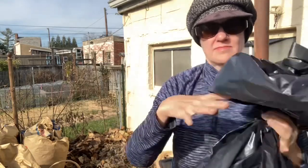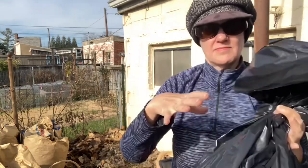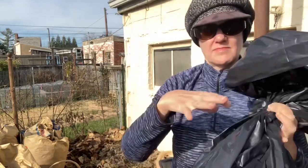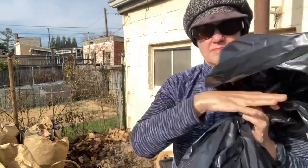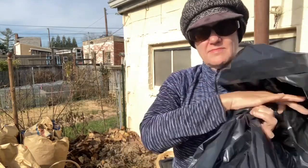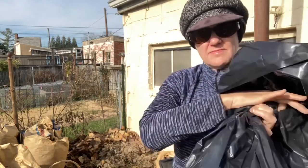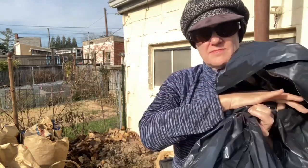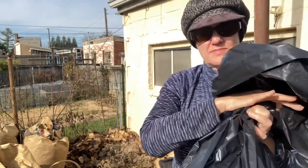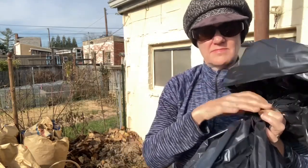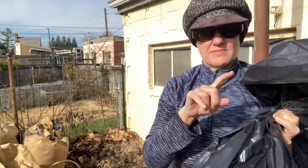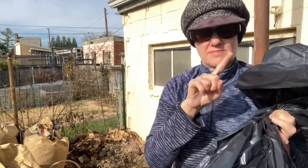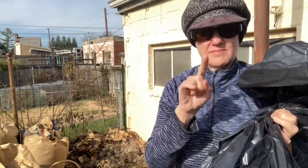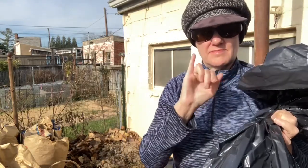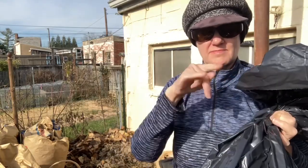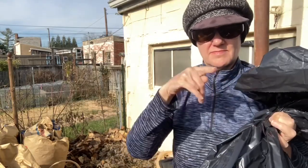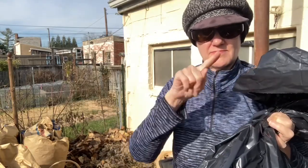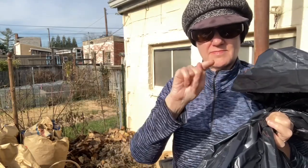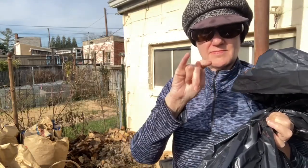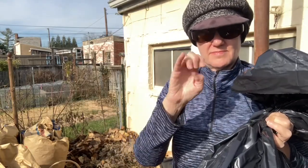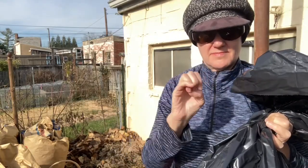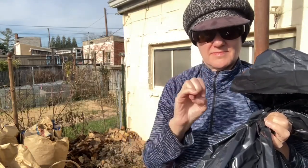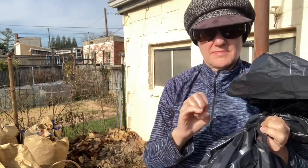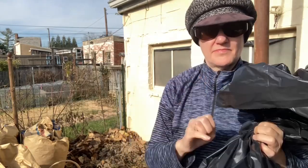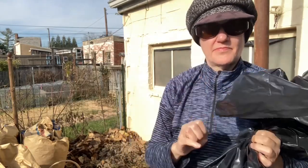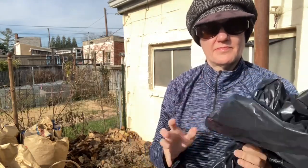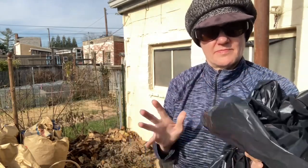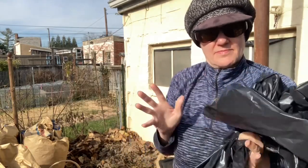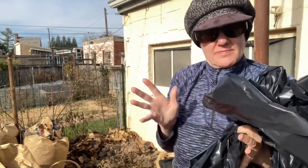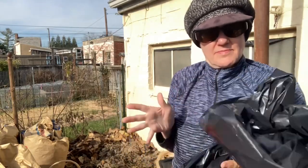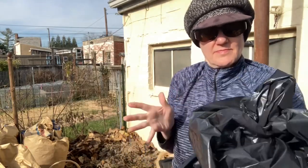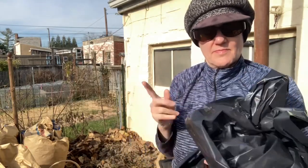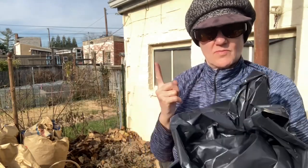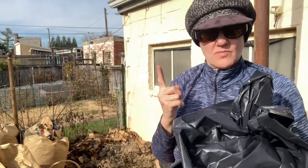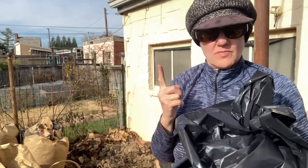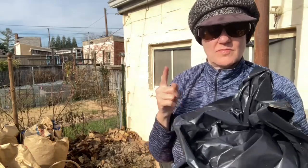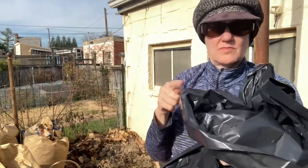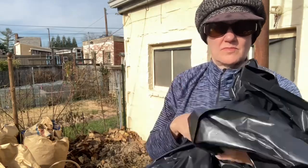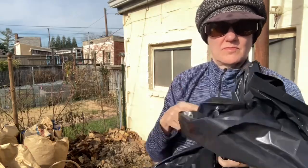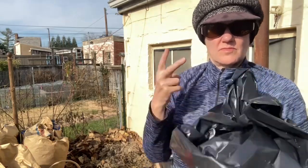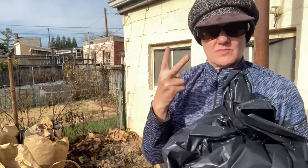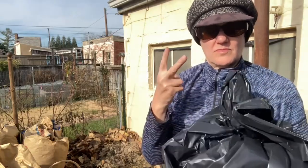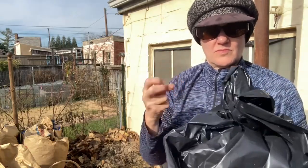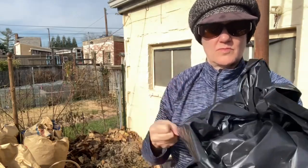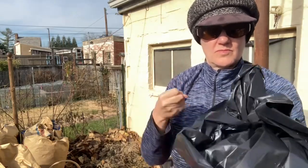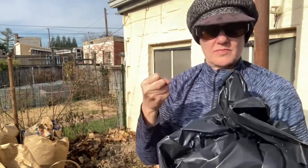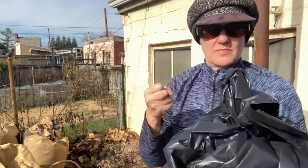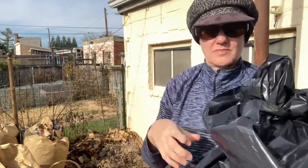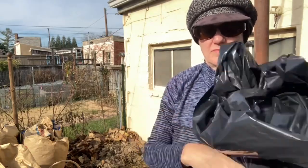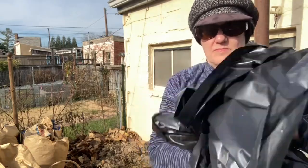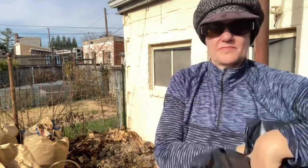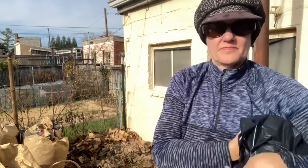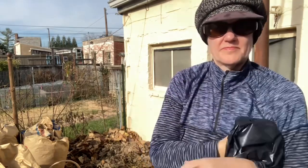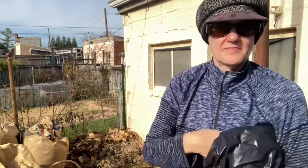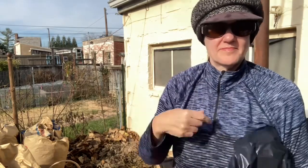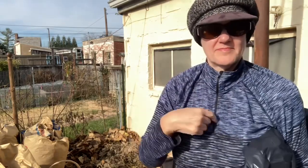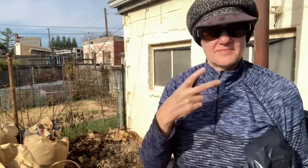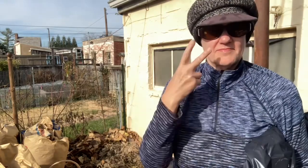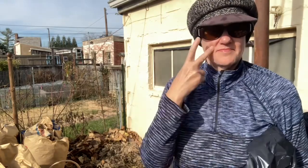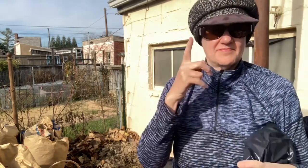that, I'm going to close it with a zip tie. And we're just going to leave it for 1 to 2 years.